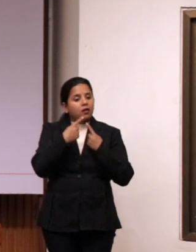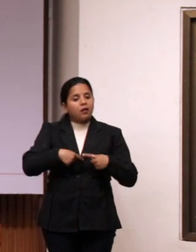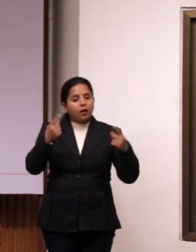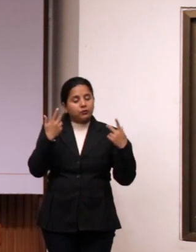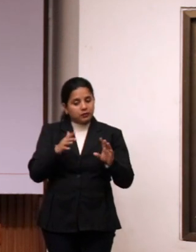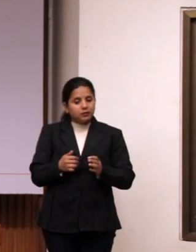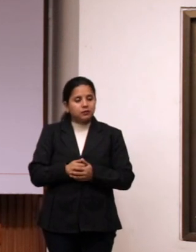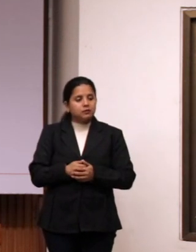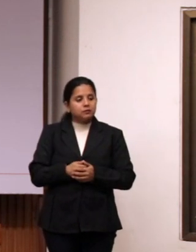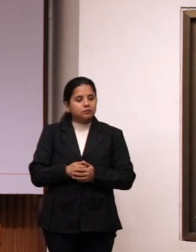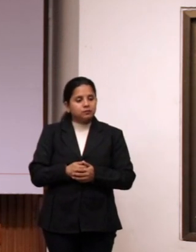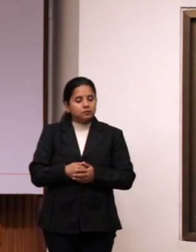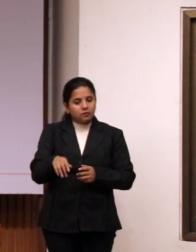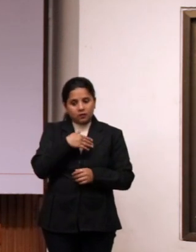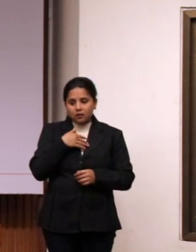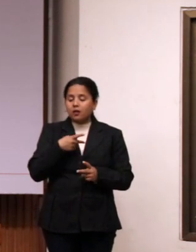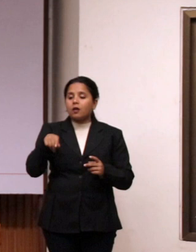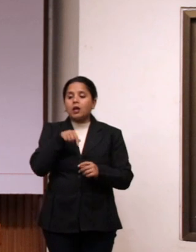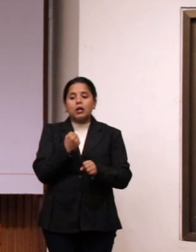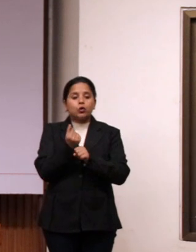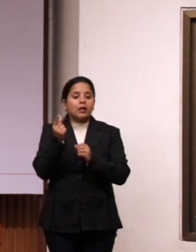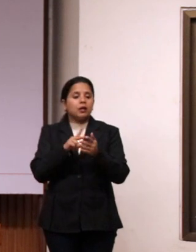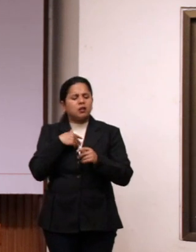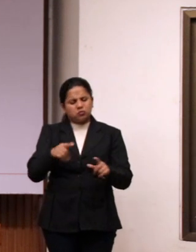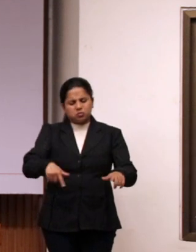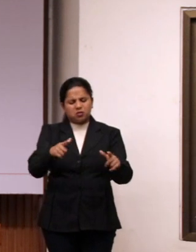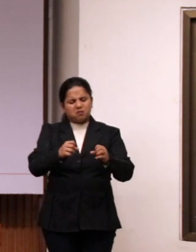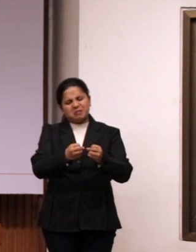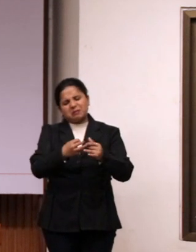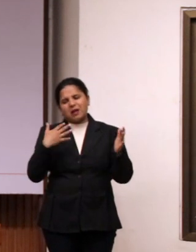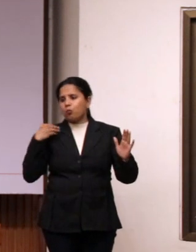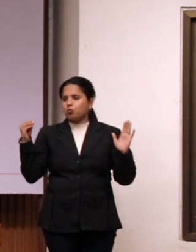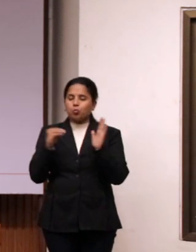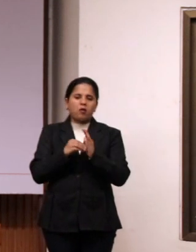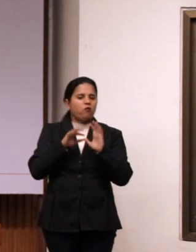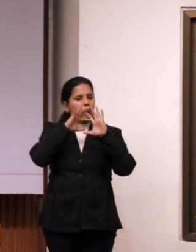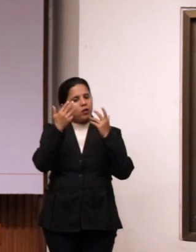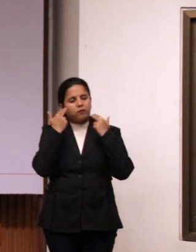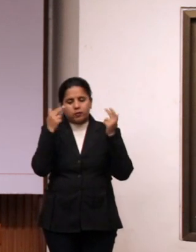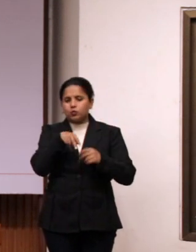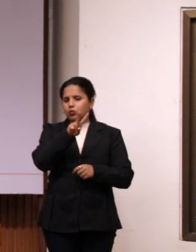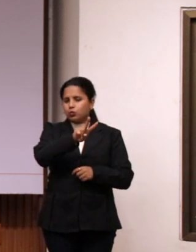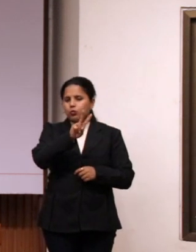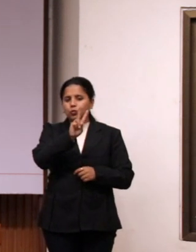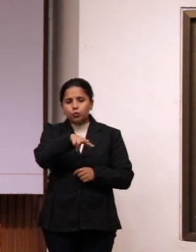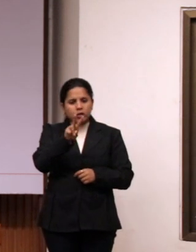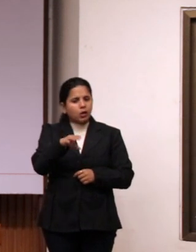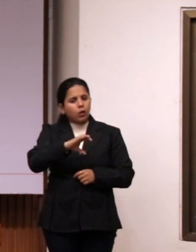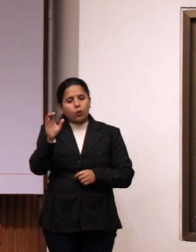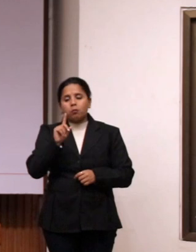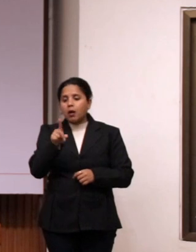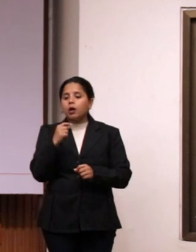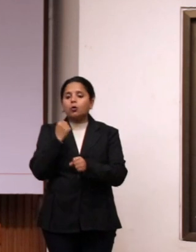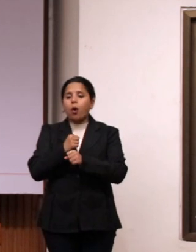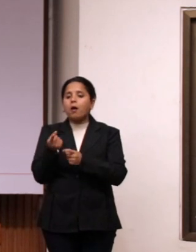we will have the Guinness Book of World Record of planting trees. We'll yes. plant some 220 crore something trees. I remember. What happens in bureaucracy?